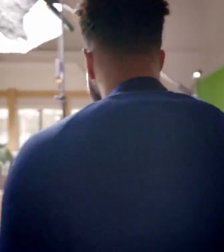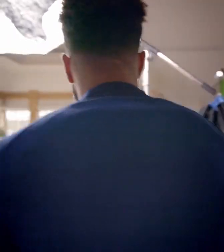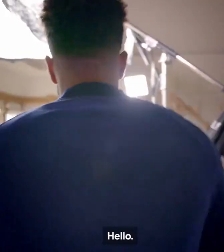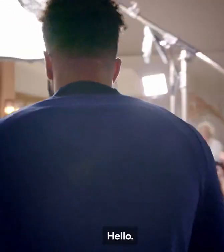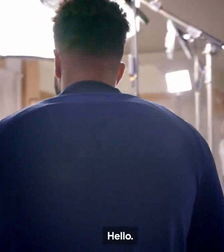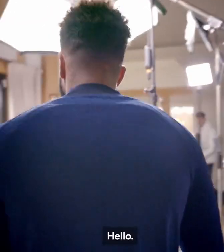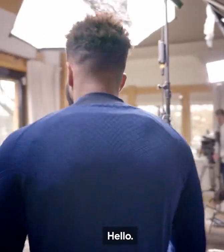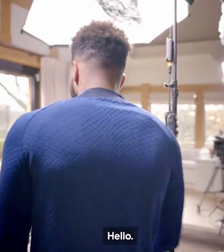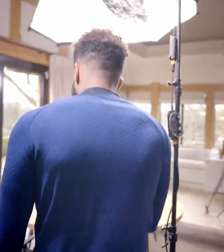Hello.